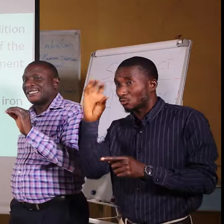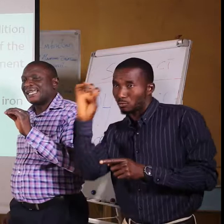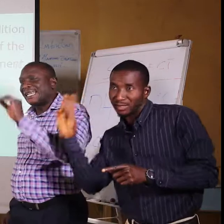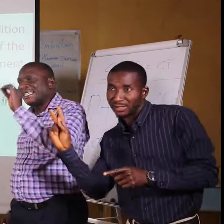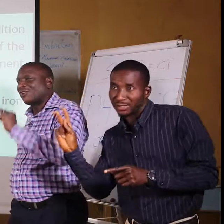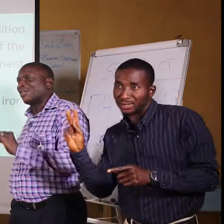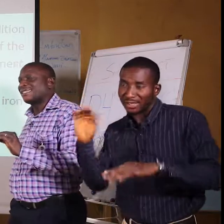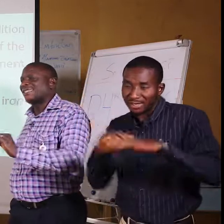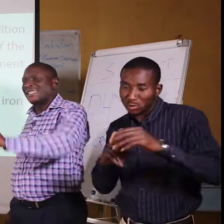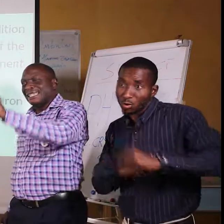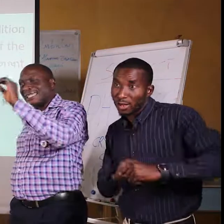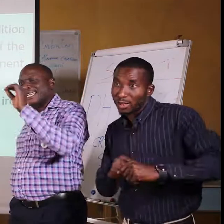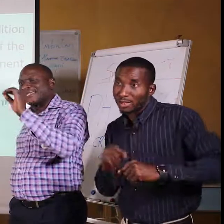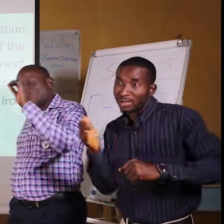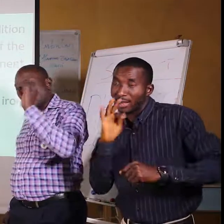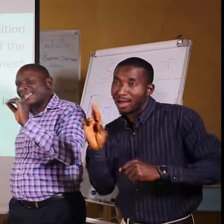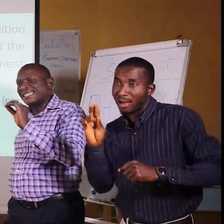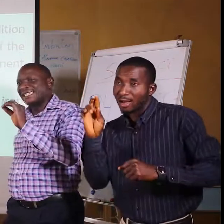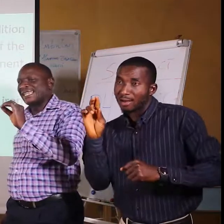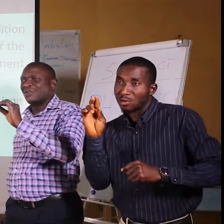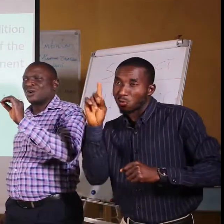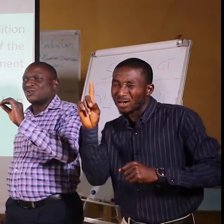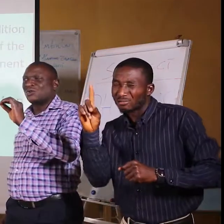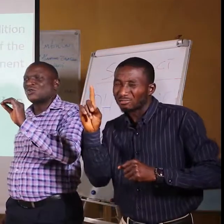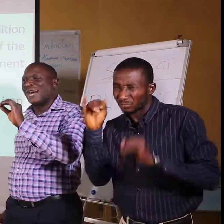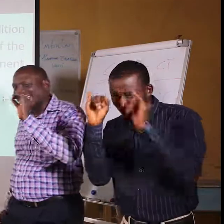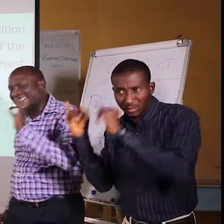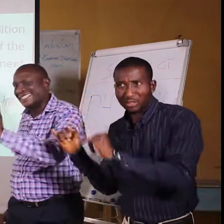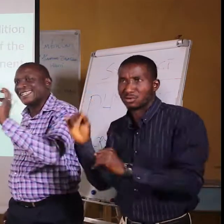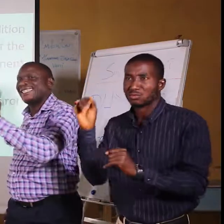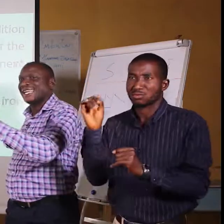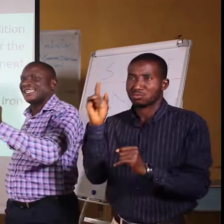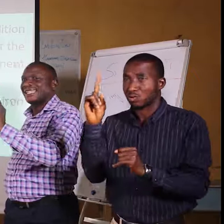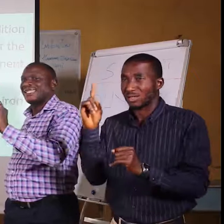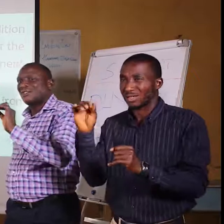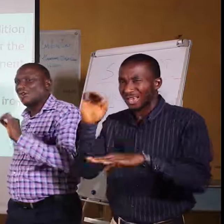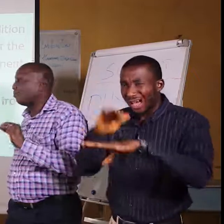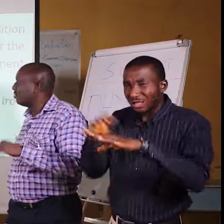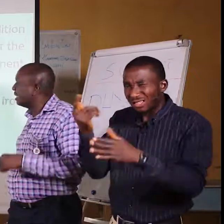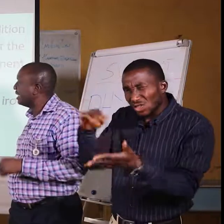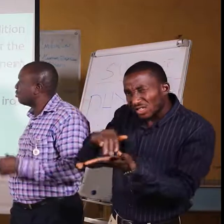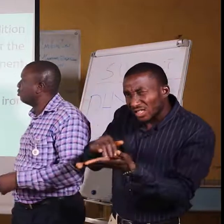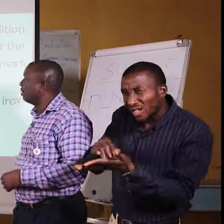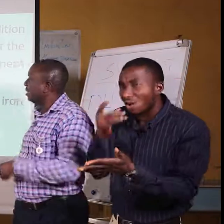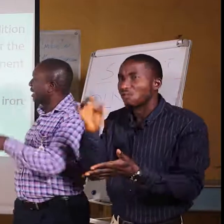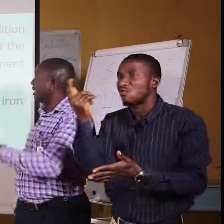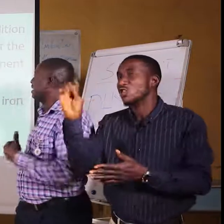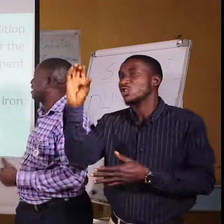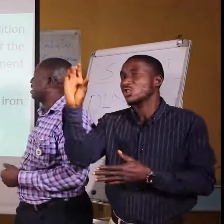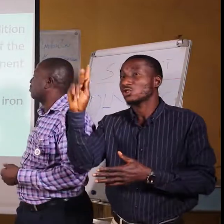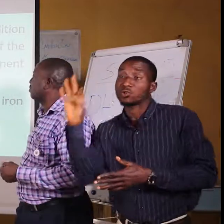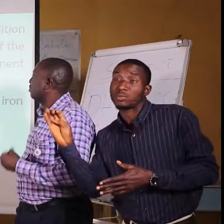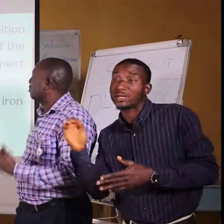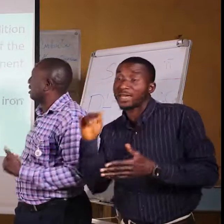components at the corners, there is one identical one also at the center of the cube. And